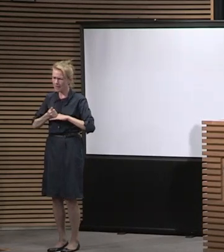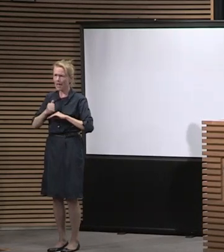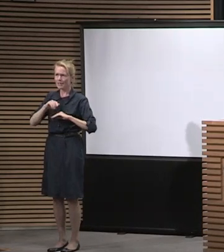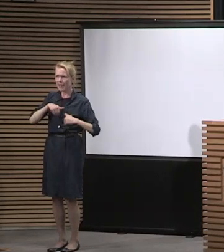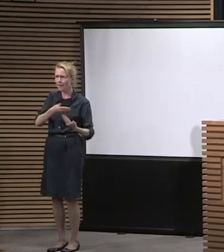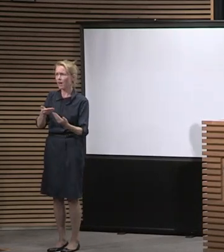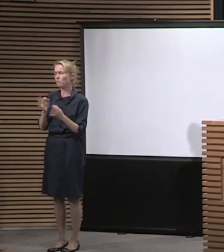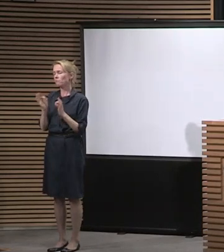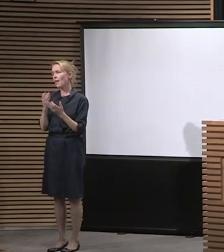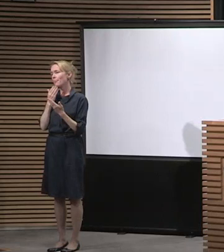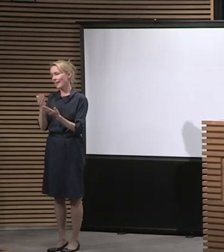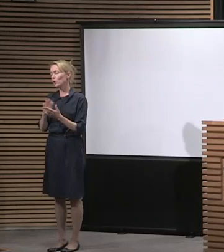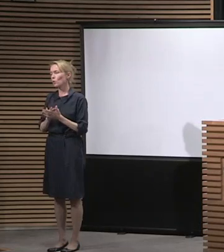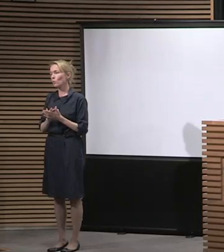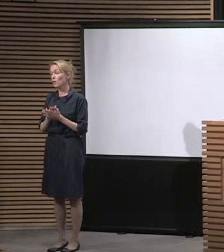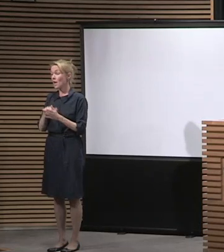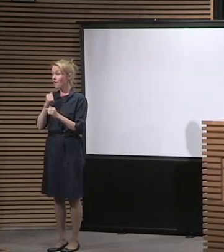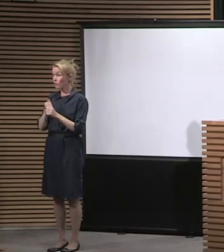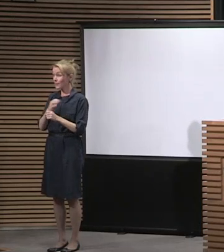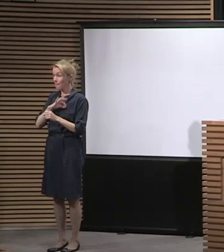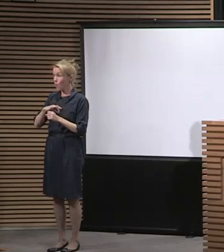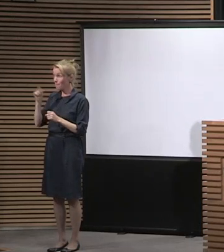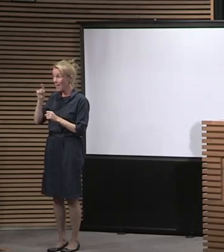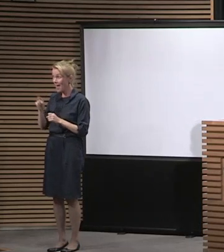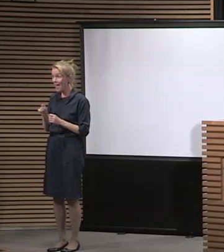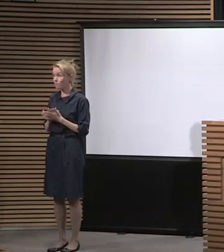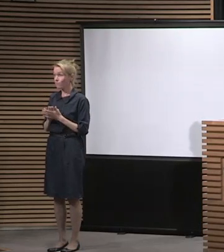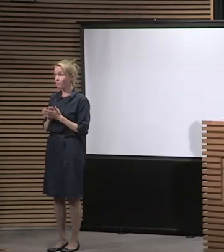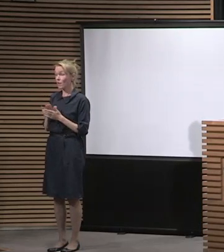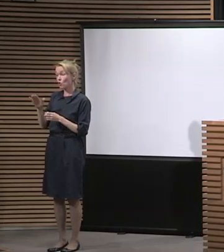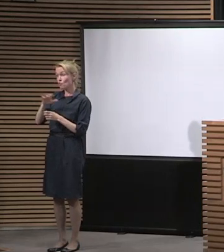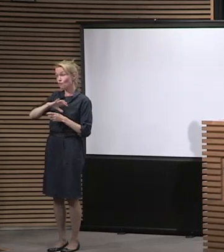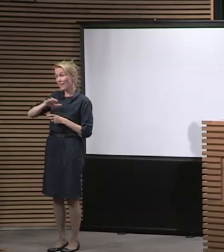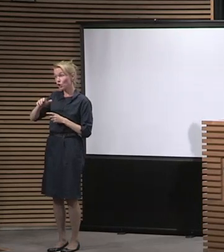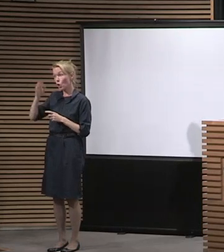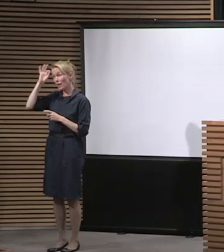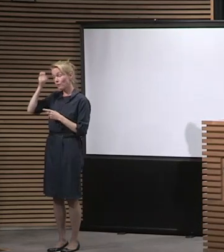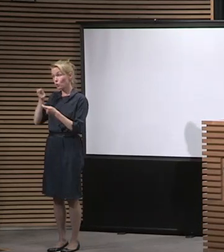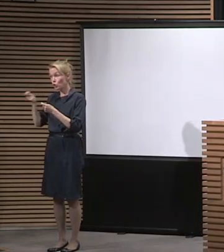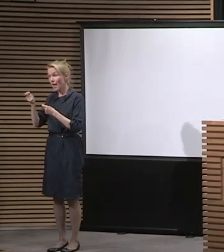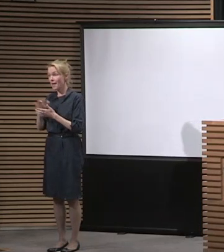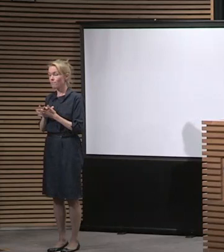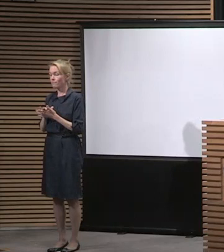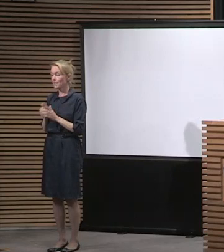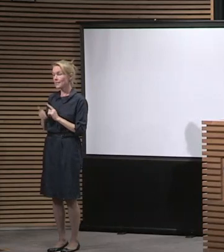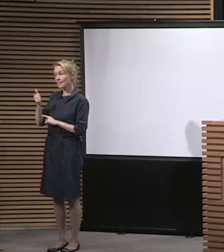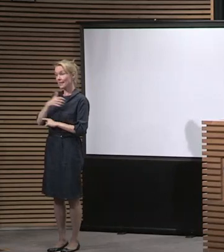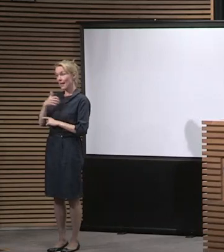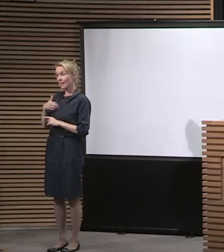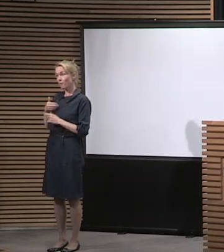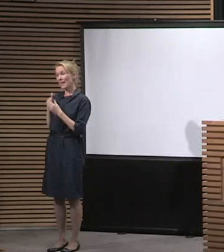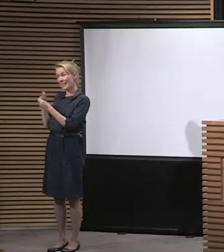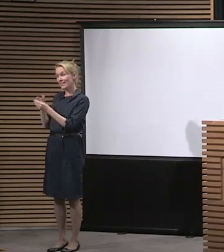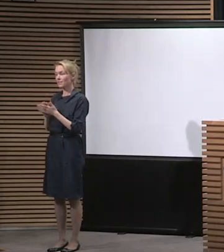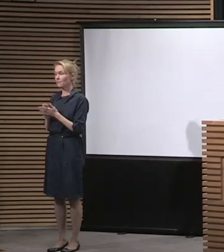and particularly the work of mayors, regional council chairs, senior local government leaders and controllers. This is about local